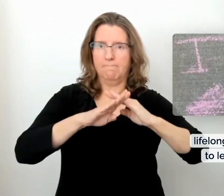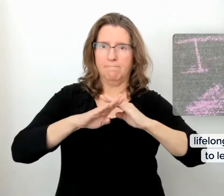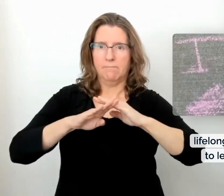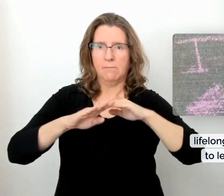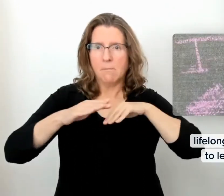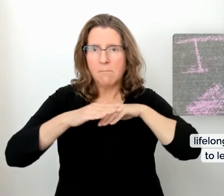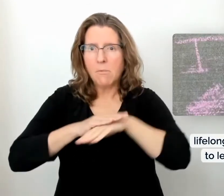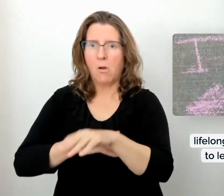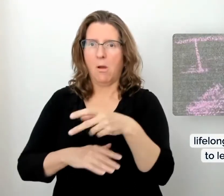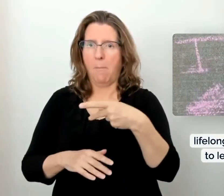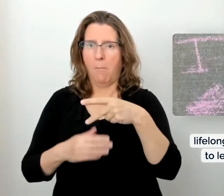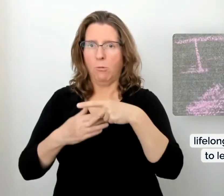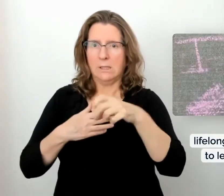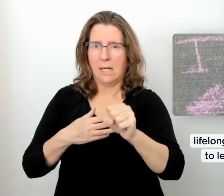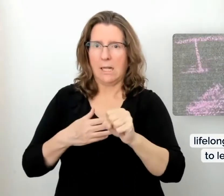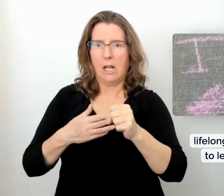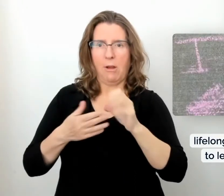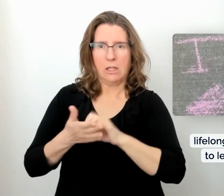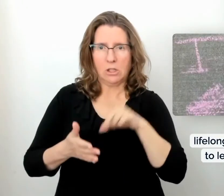post-secondary, employment, income, and so on.